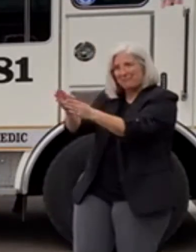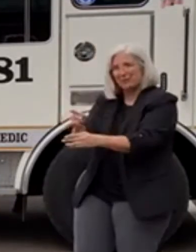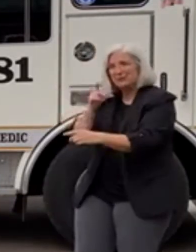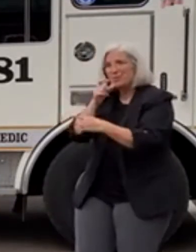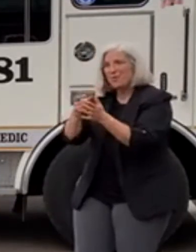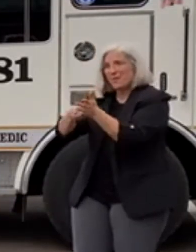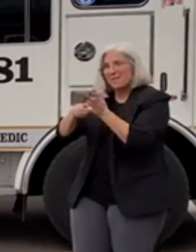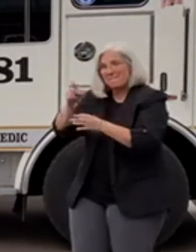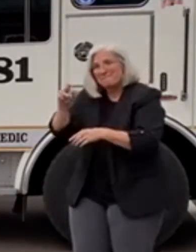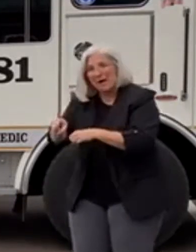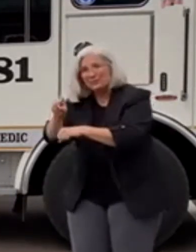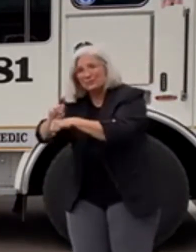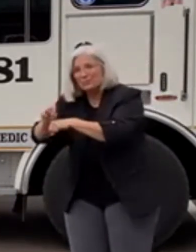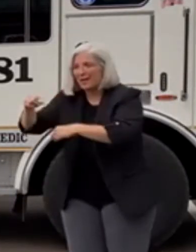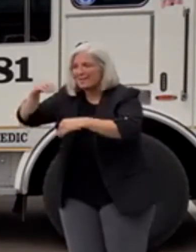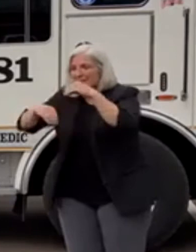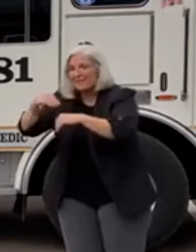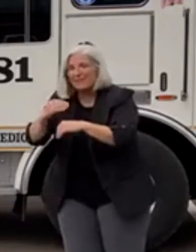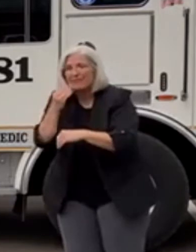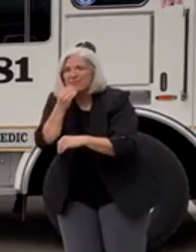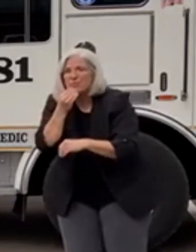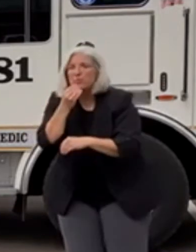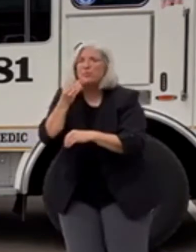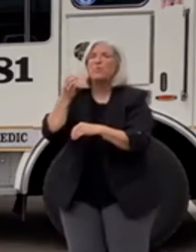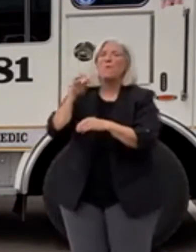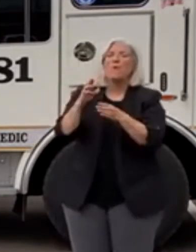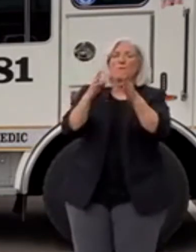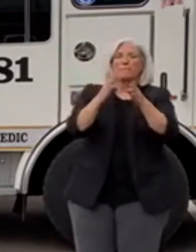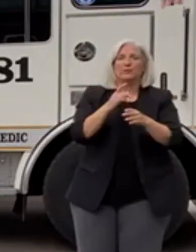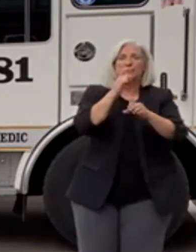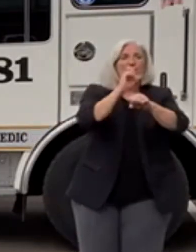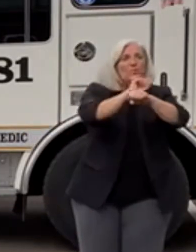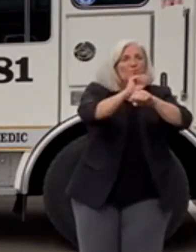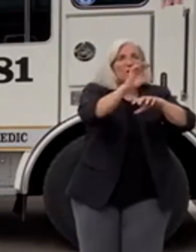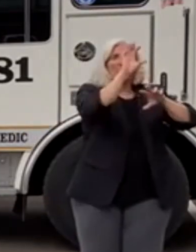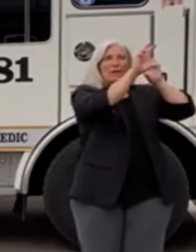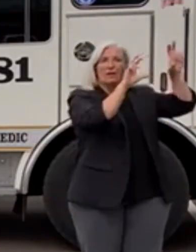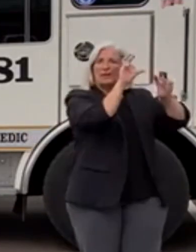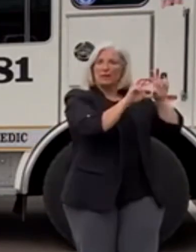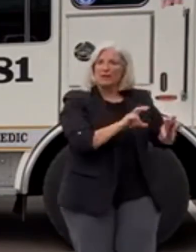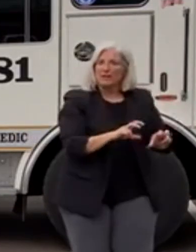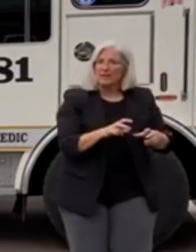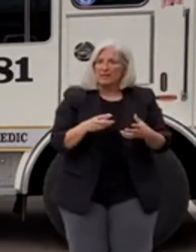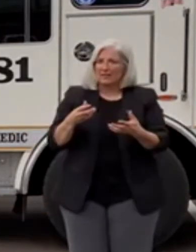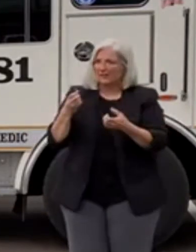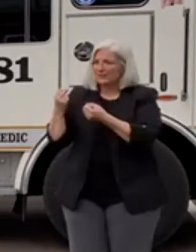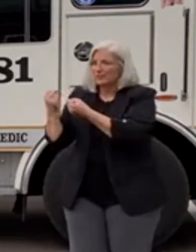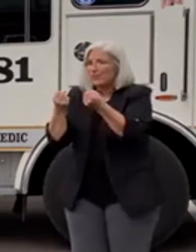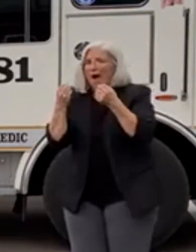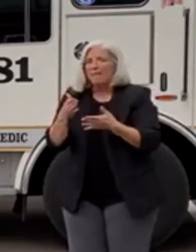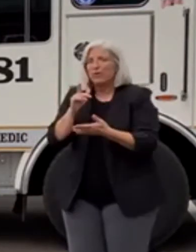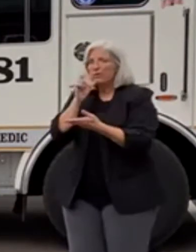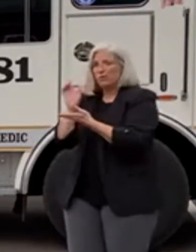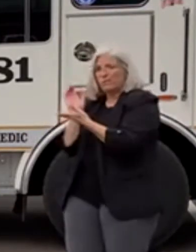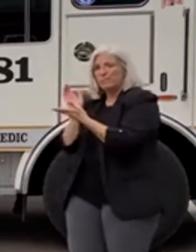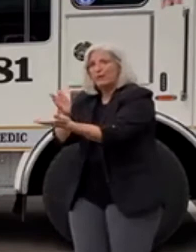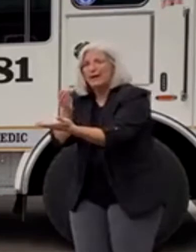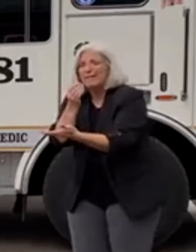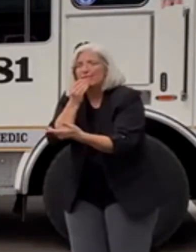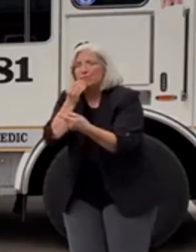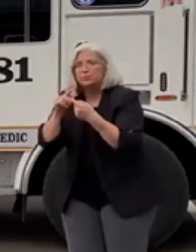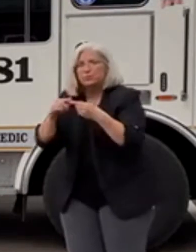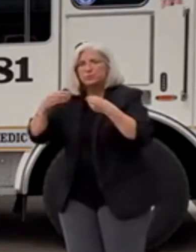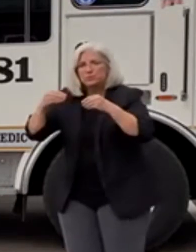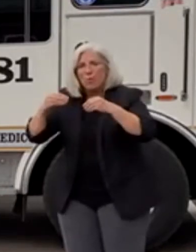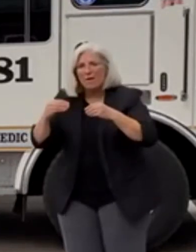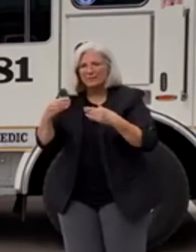you, you're putting the person who's stocking the shelves, you're putting the driver who's bringing that food to those stores, you're putting the